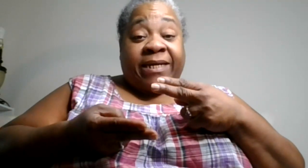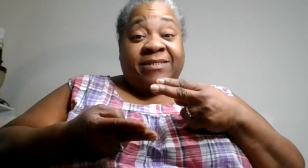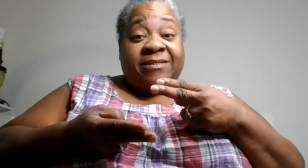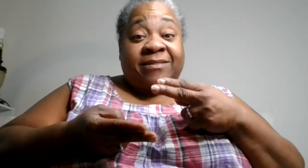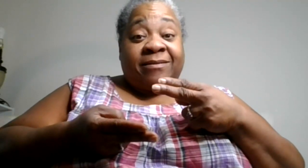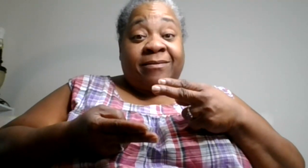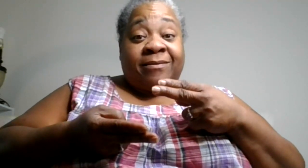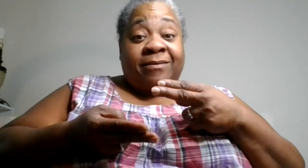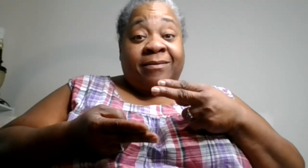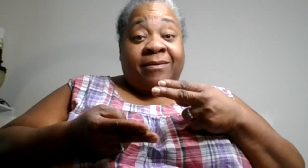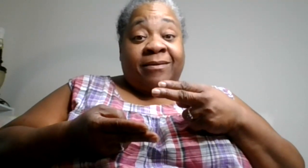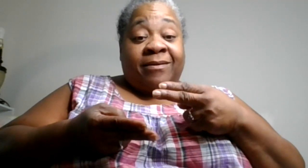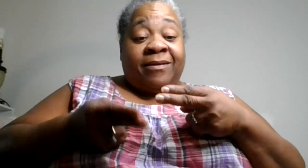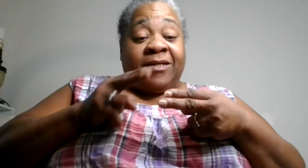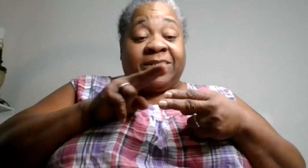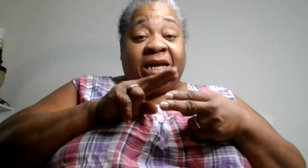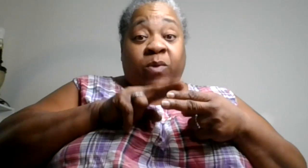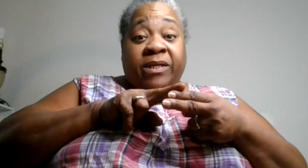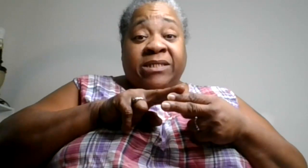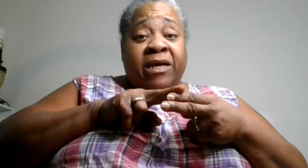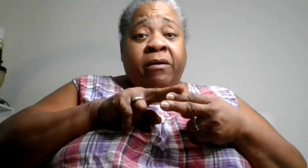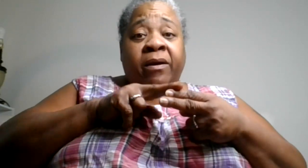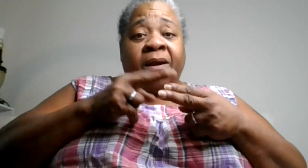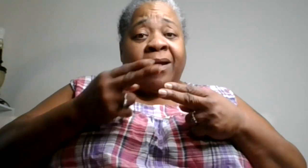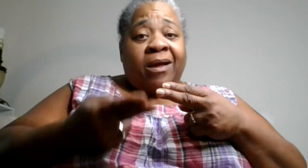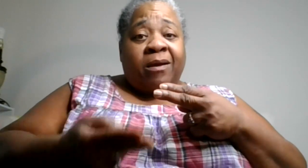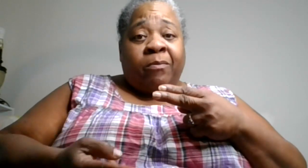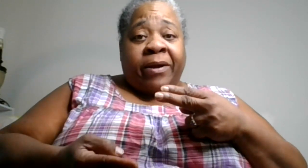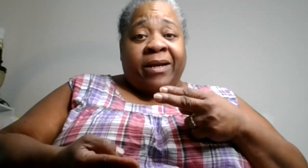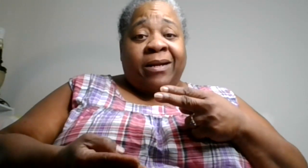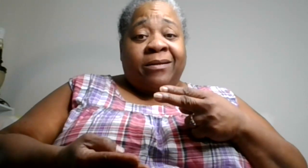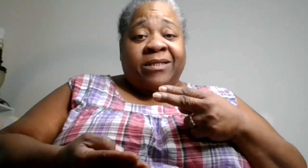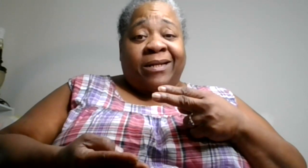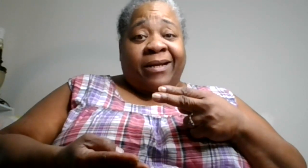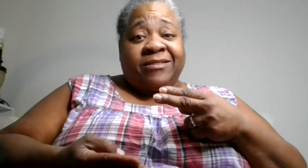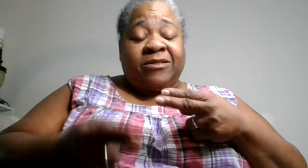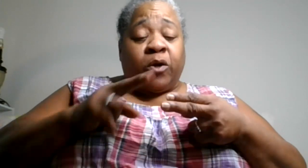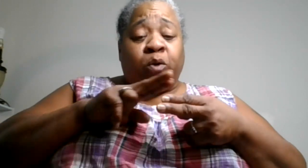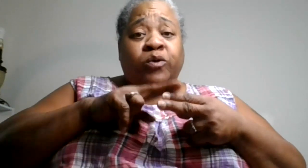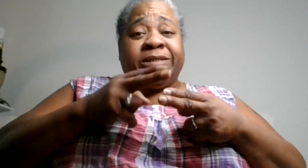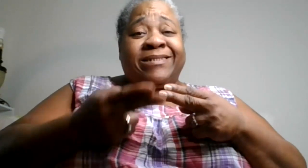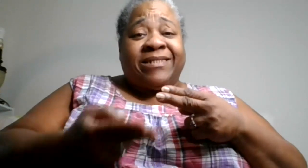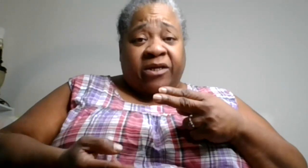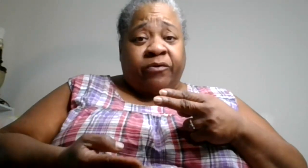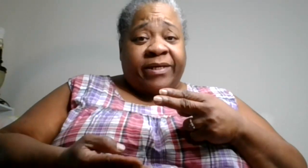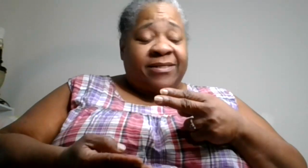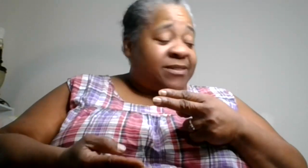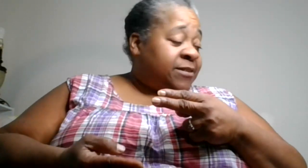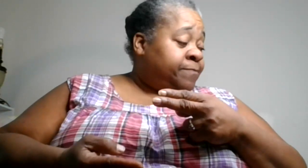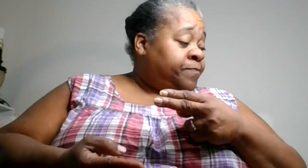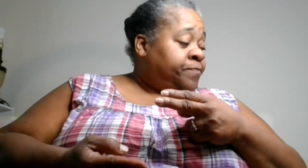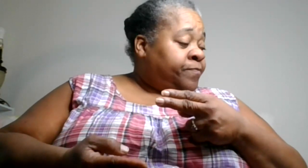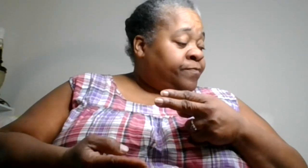decrease. You take what's here and you're bringing it to less. So decrease.